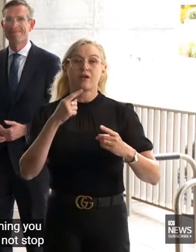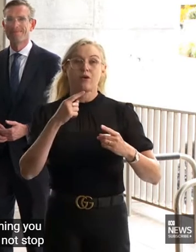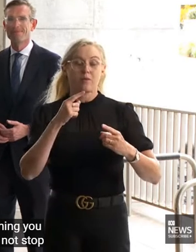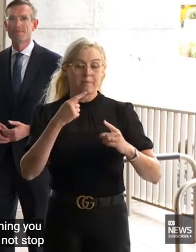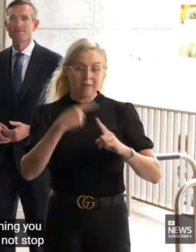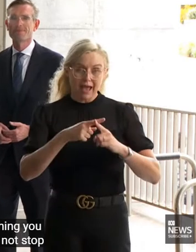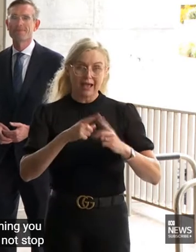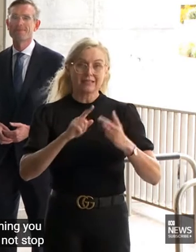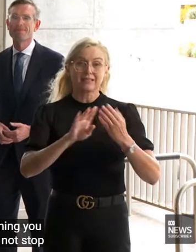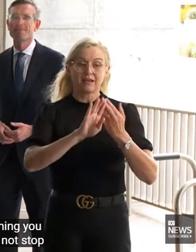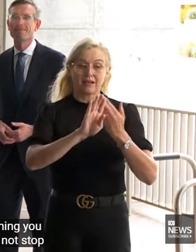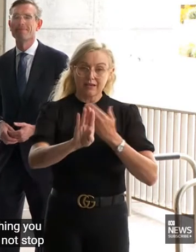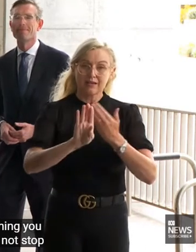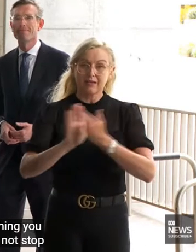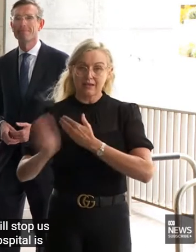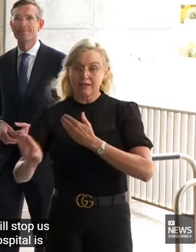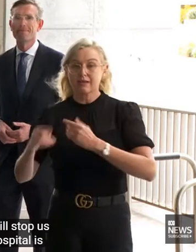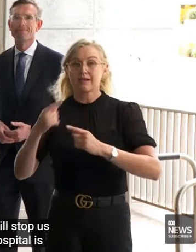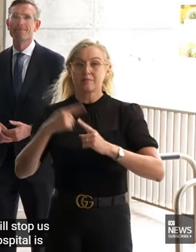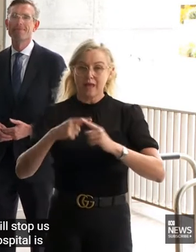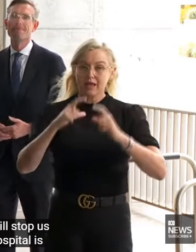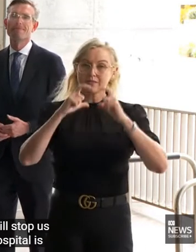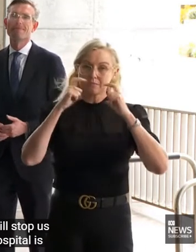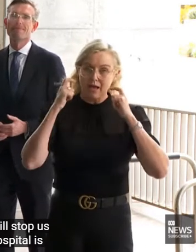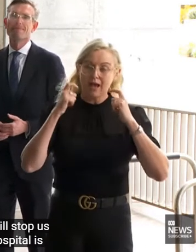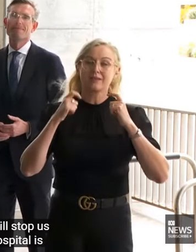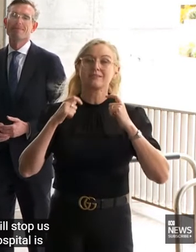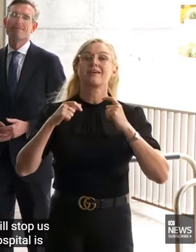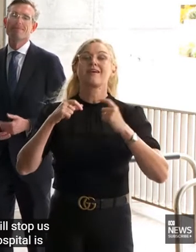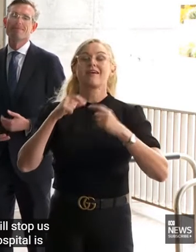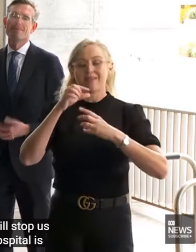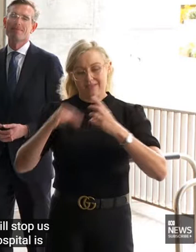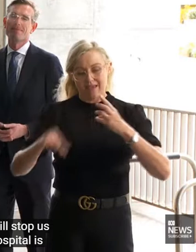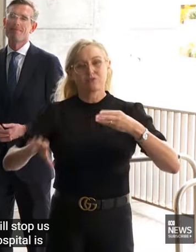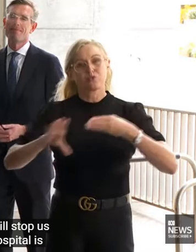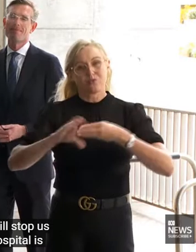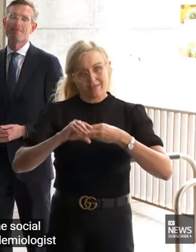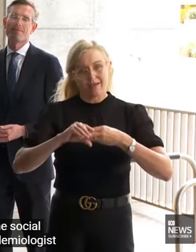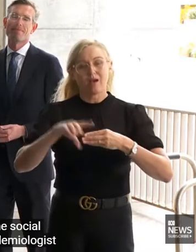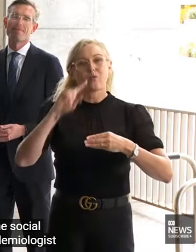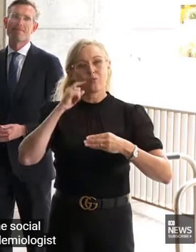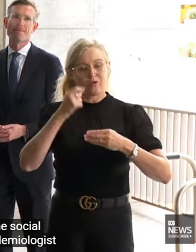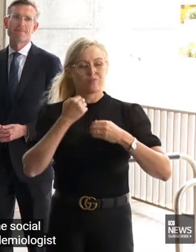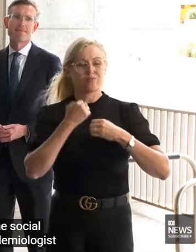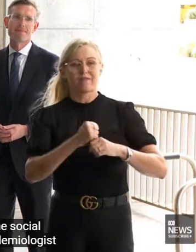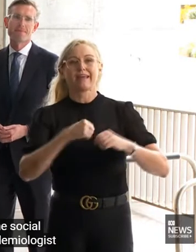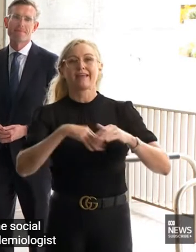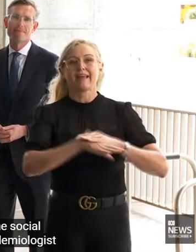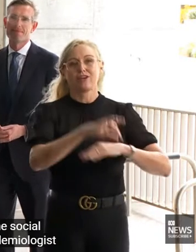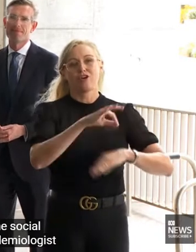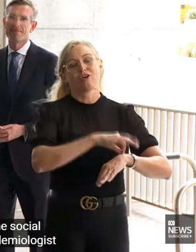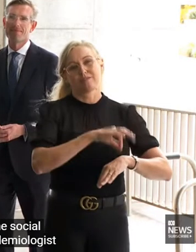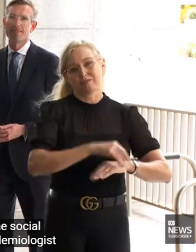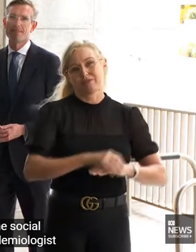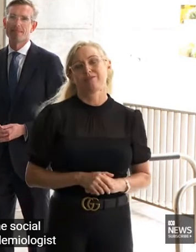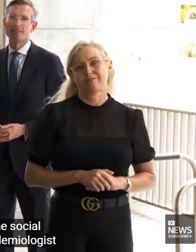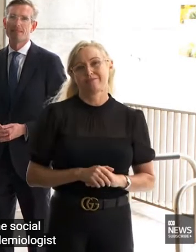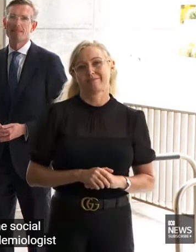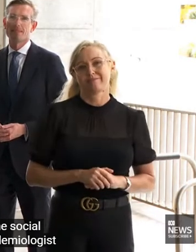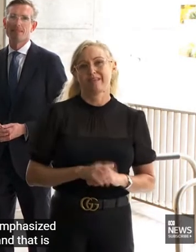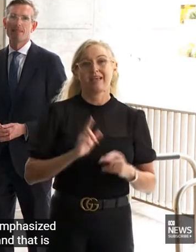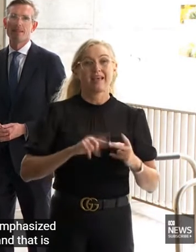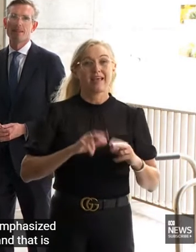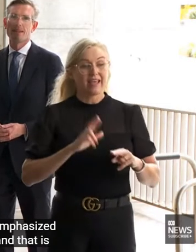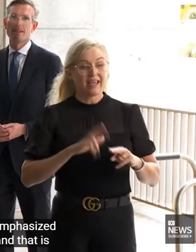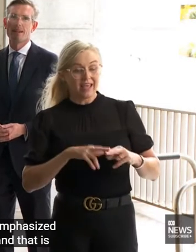social measures that the epidemiologist, Dr. Chant, has actually emphasised time and time again. And that is, keep your distance. If you've got any symptoms,